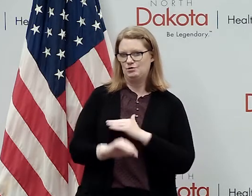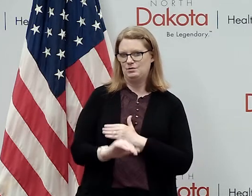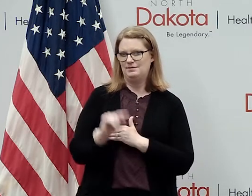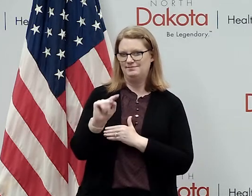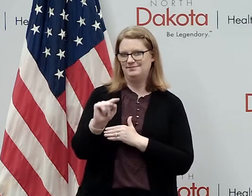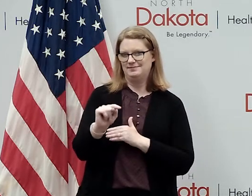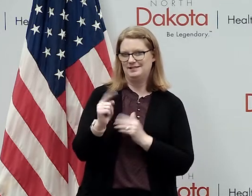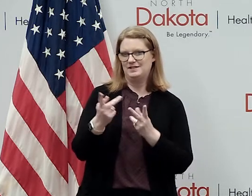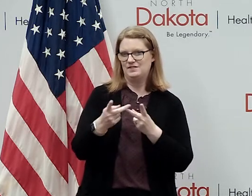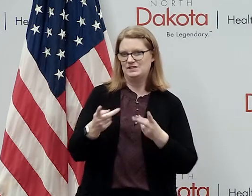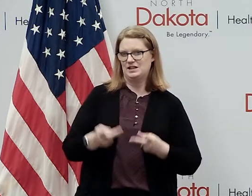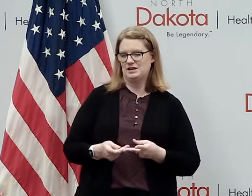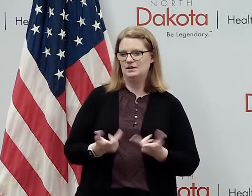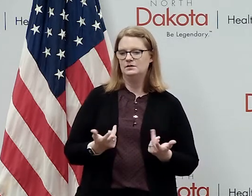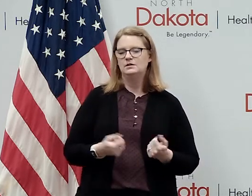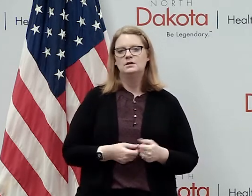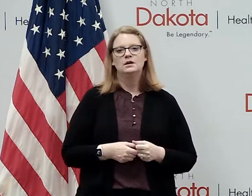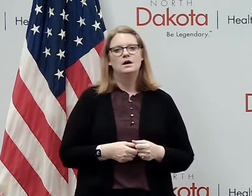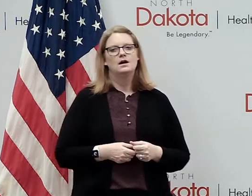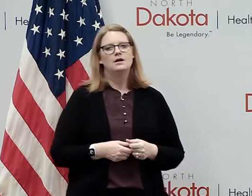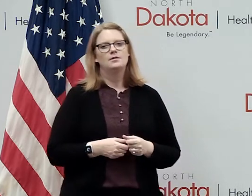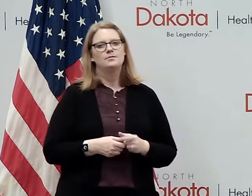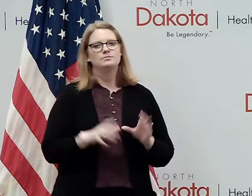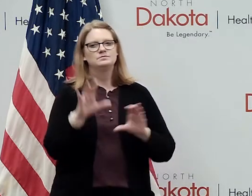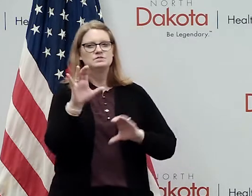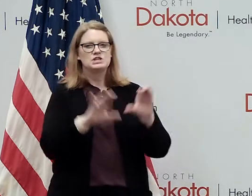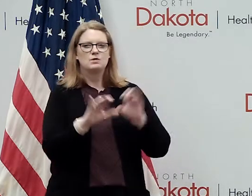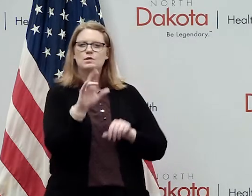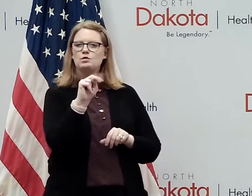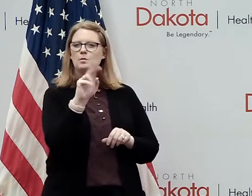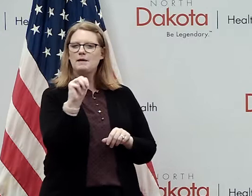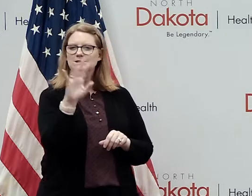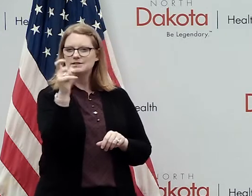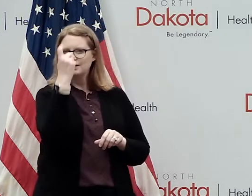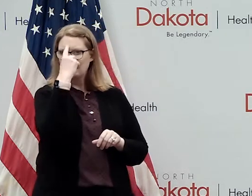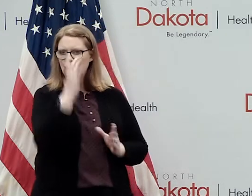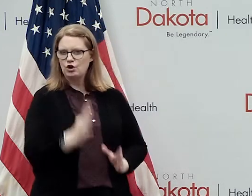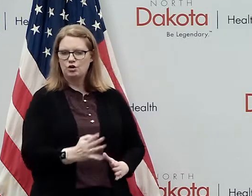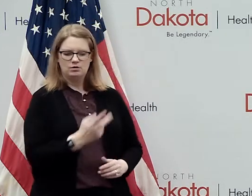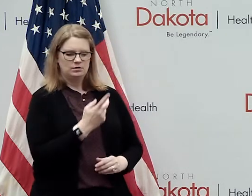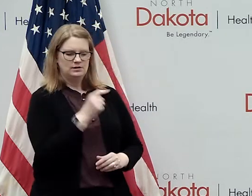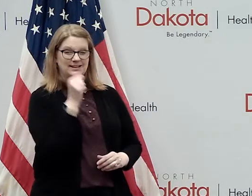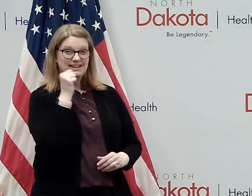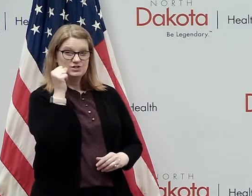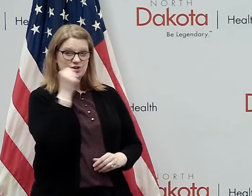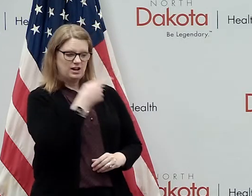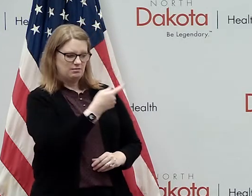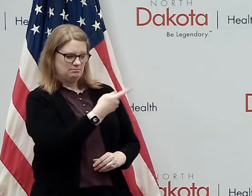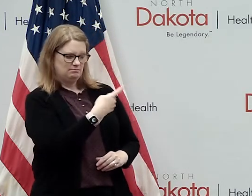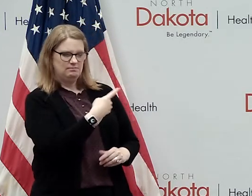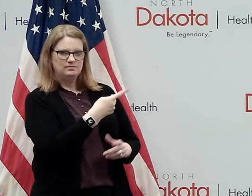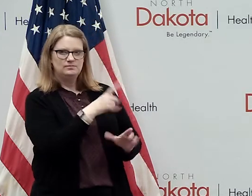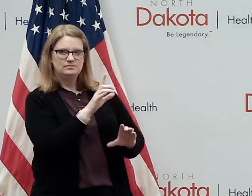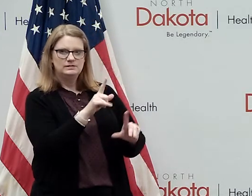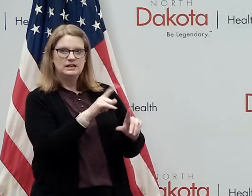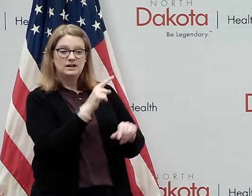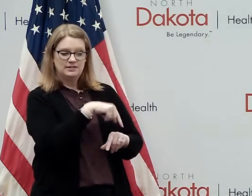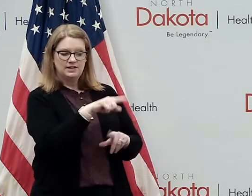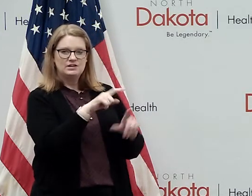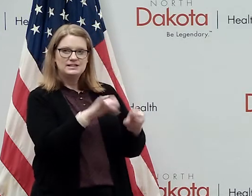facilities. And again, interestingly, in talking with New Mexico governor yesterday, they're testing their long-term